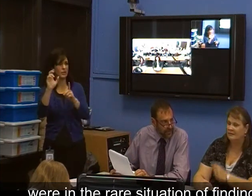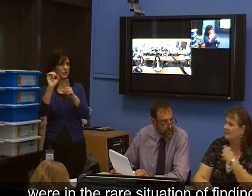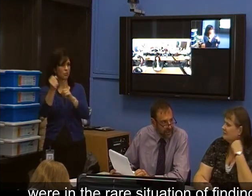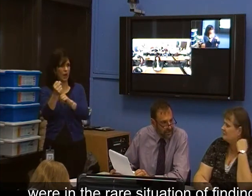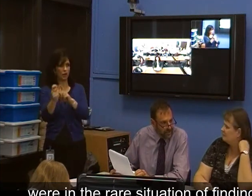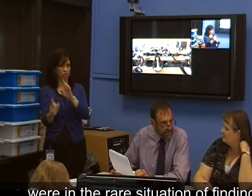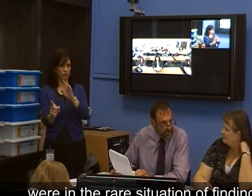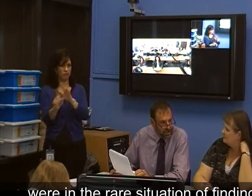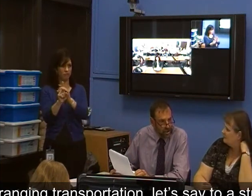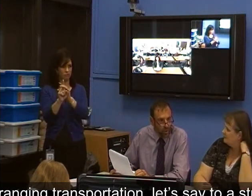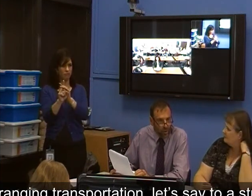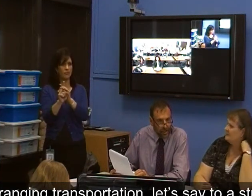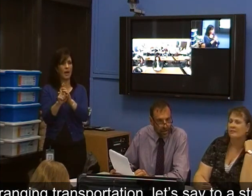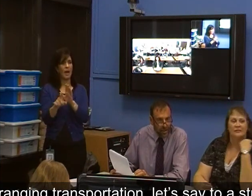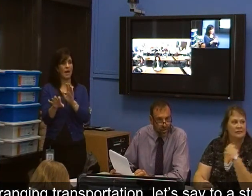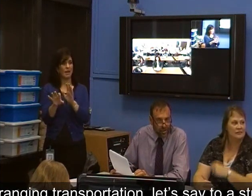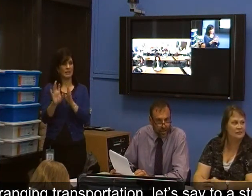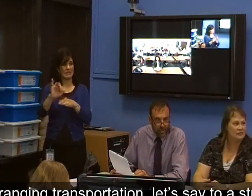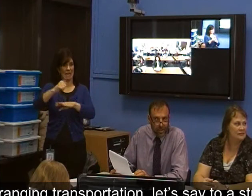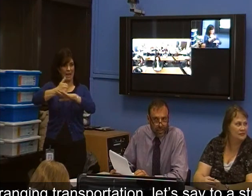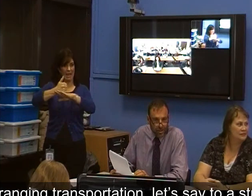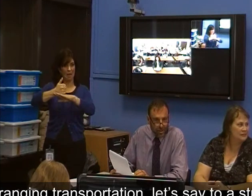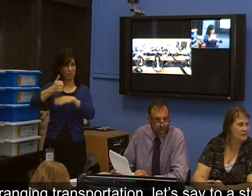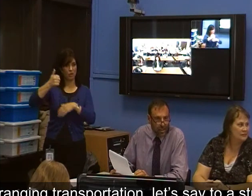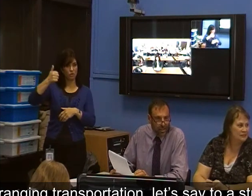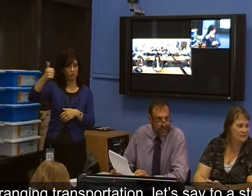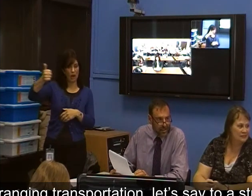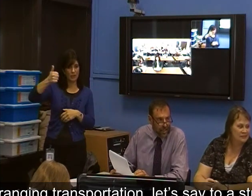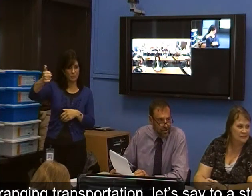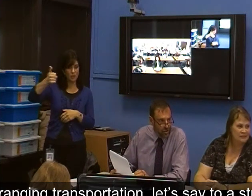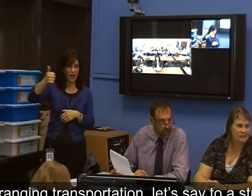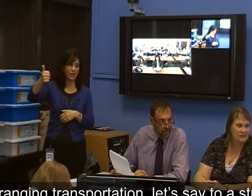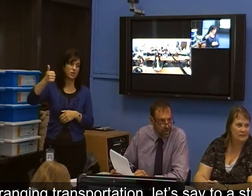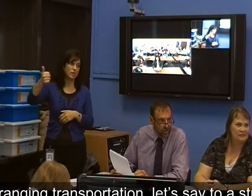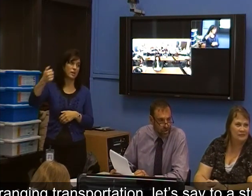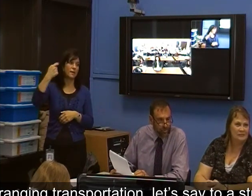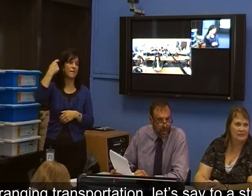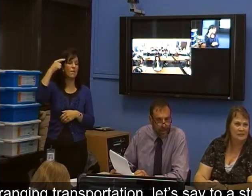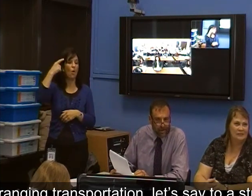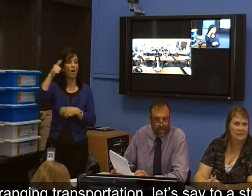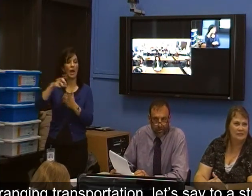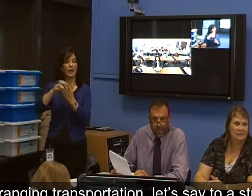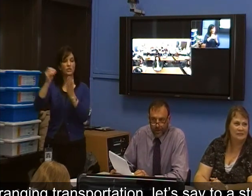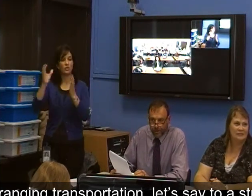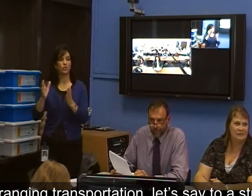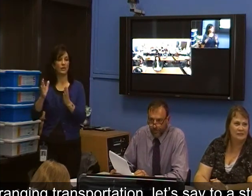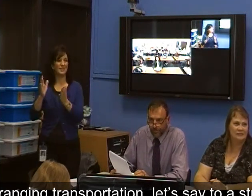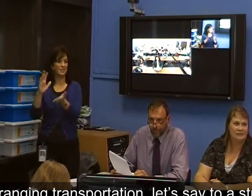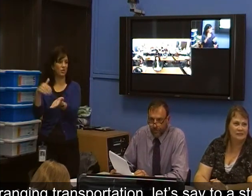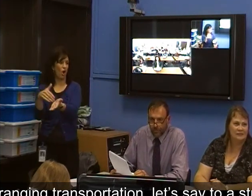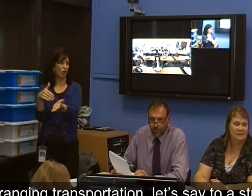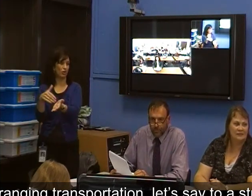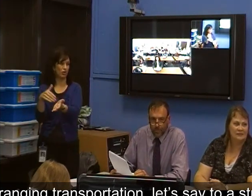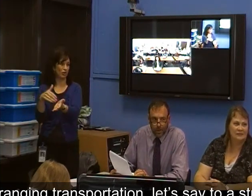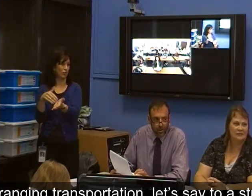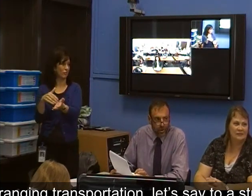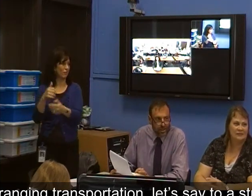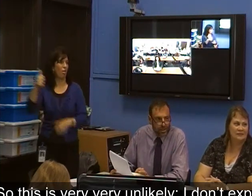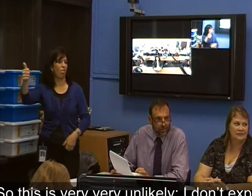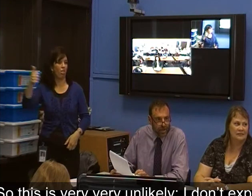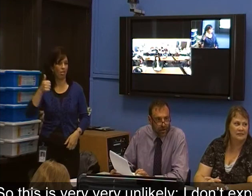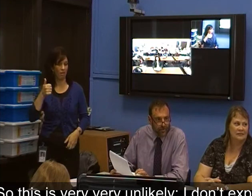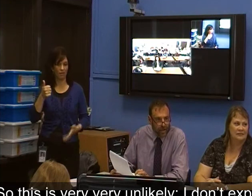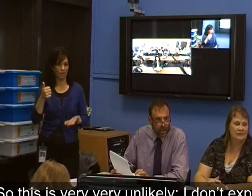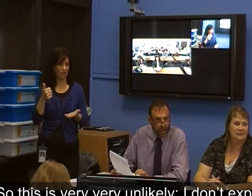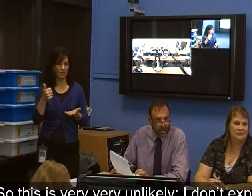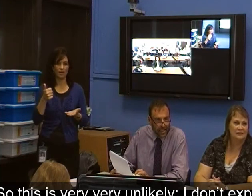finding transportation, arranging transportation, let's say, to a student's primary care doctor. So this is